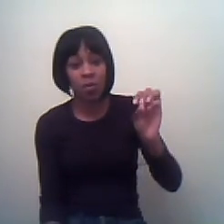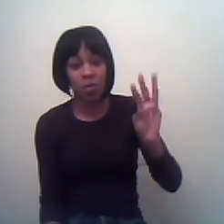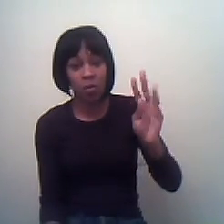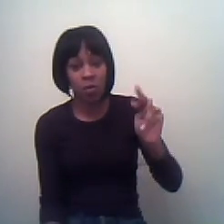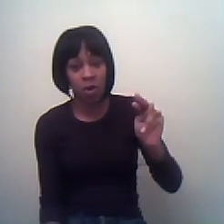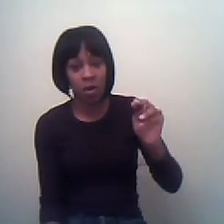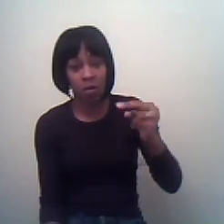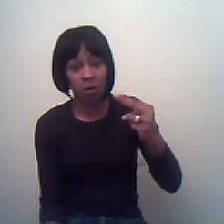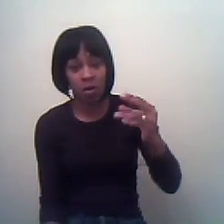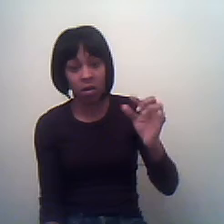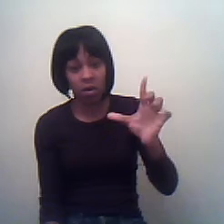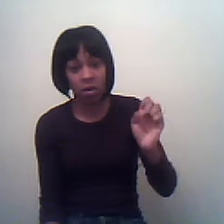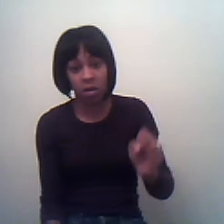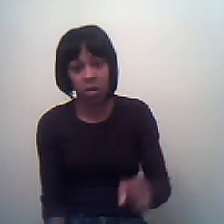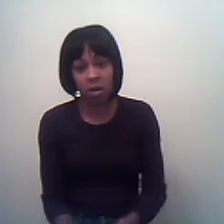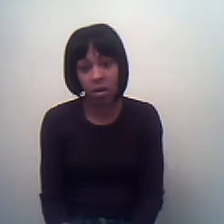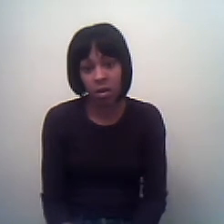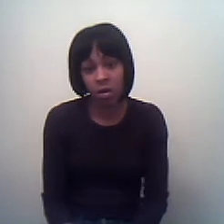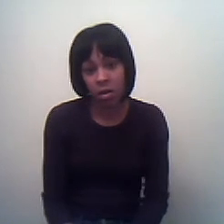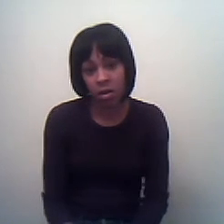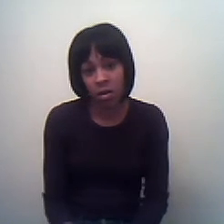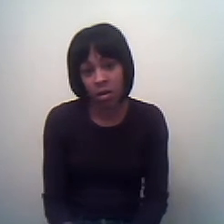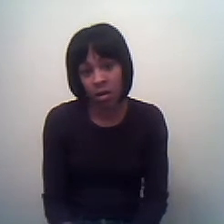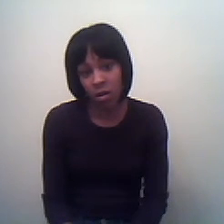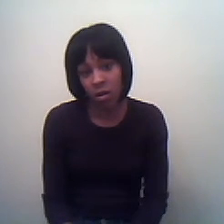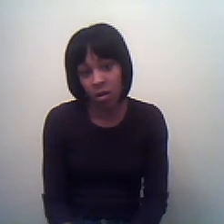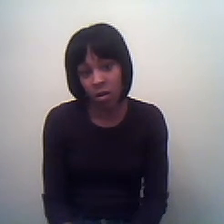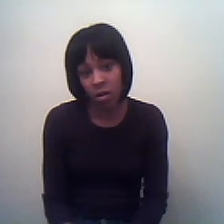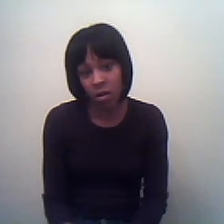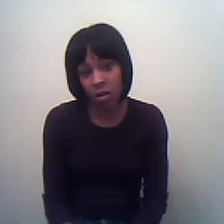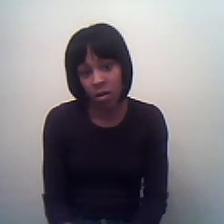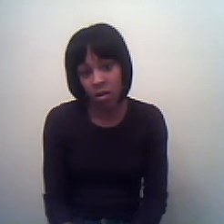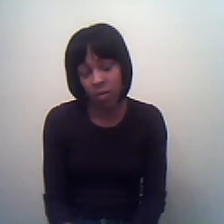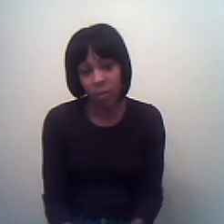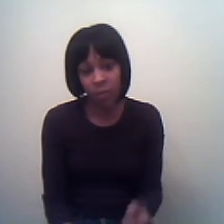run is with the wind at our back.